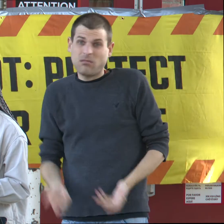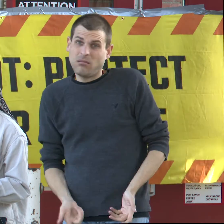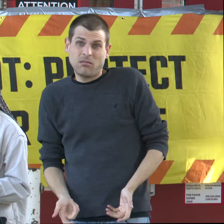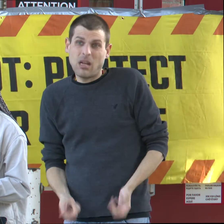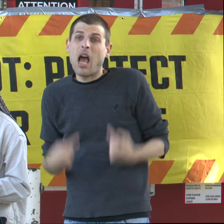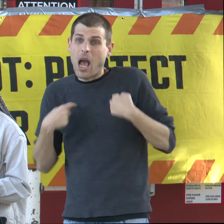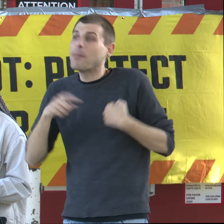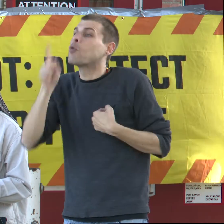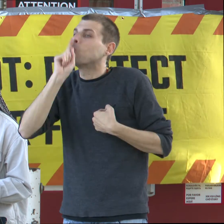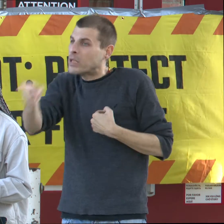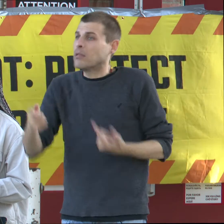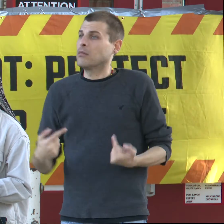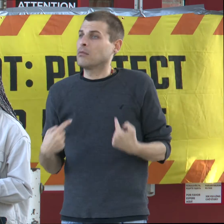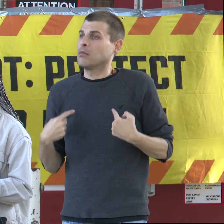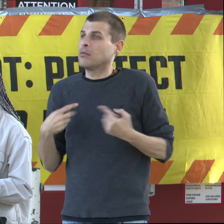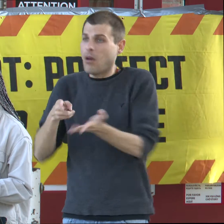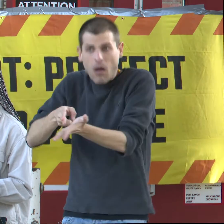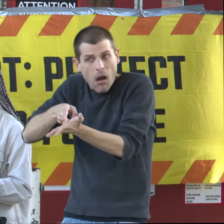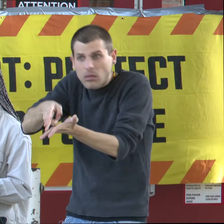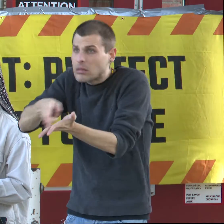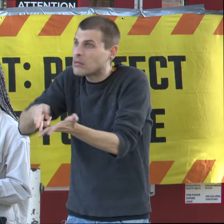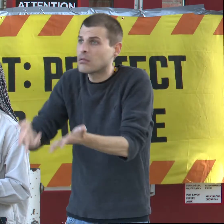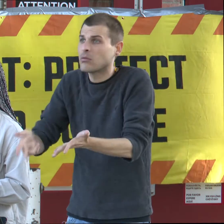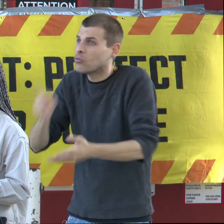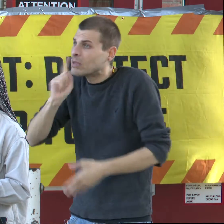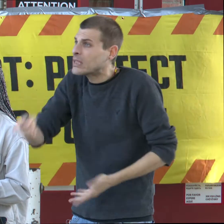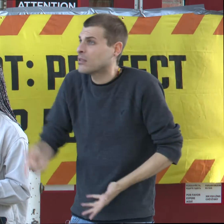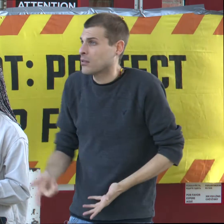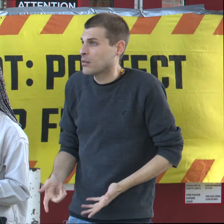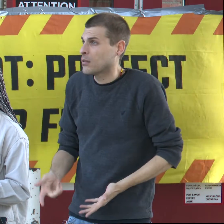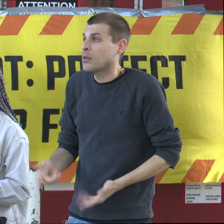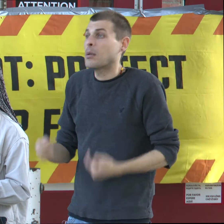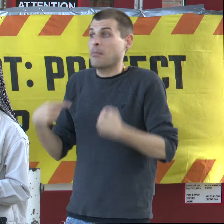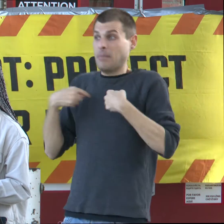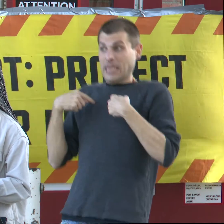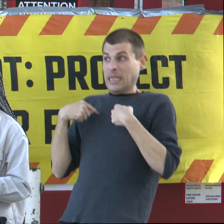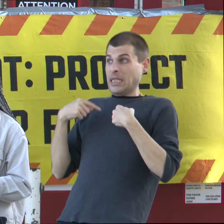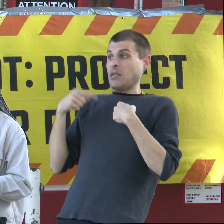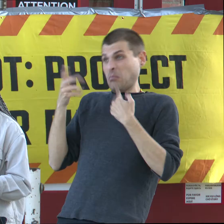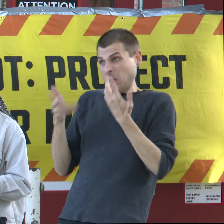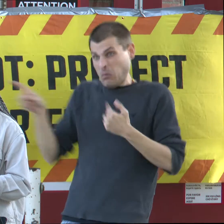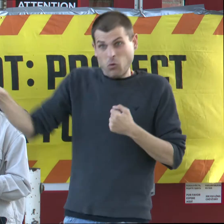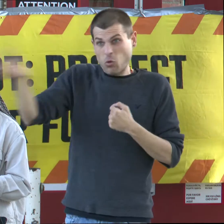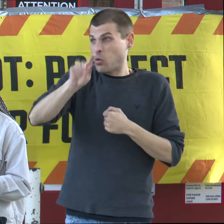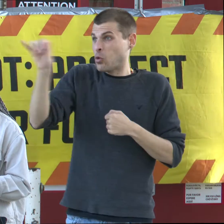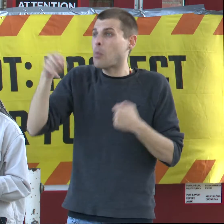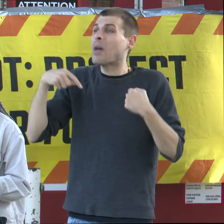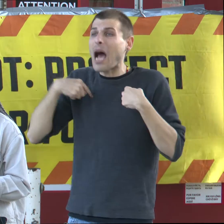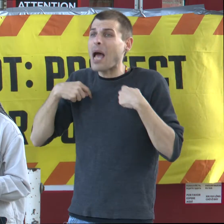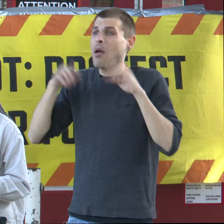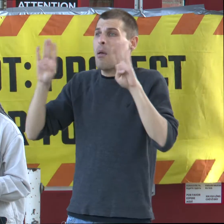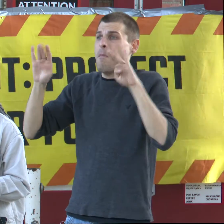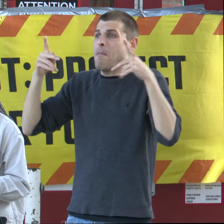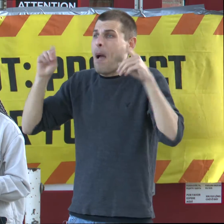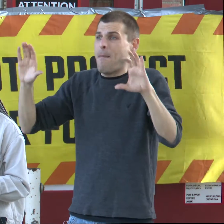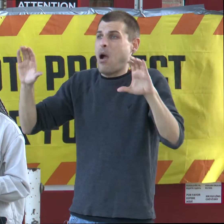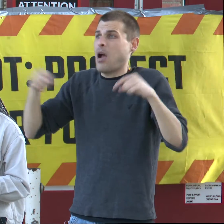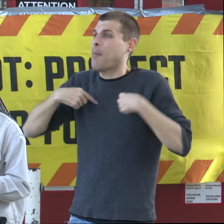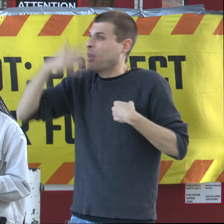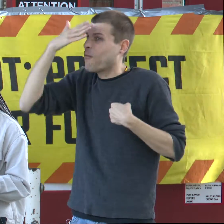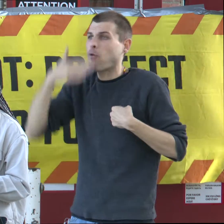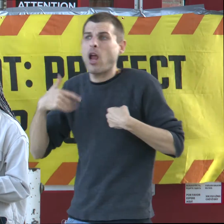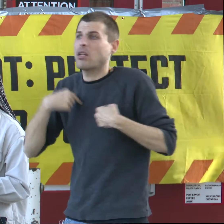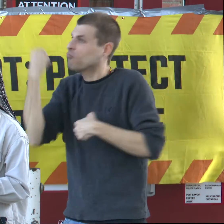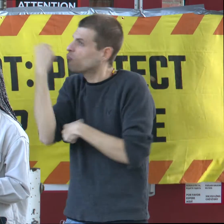I'm being realistic about the crisis that awaits us. Because when you're a person like myself, a BIPOC person on the front lines of this